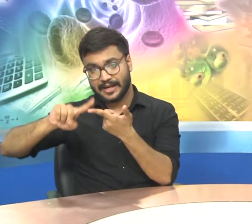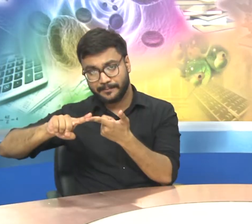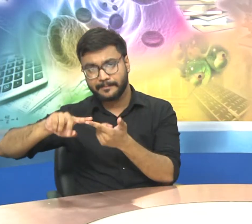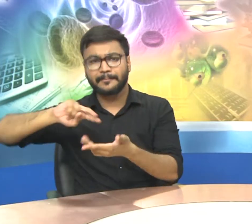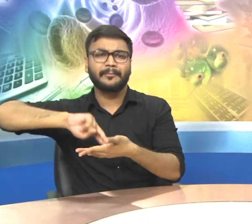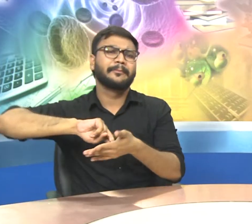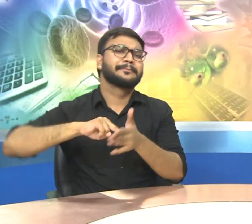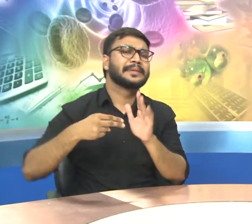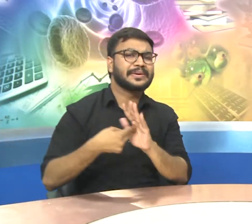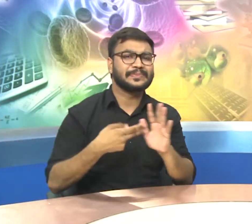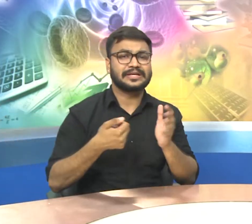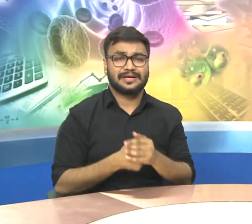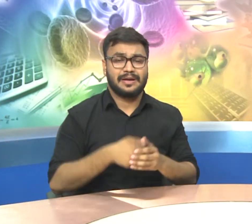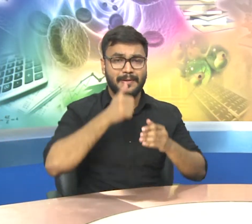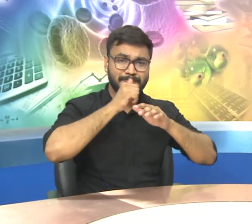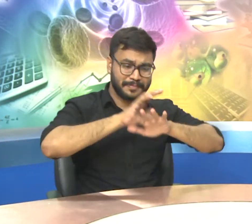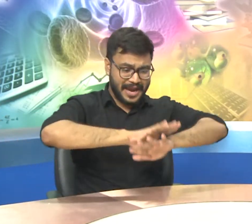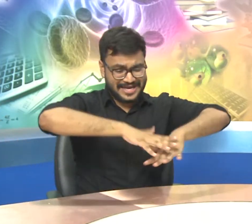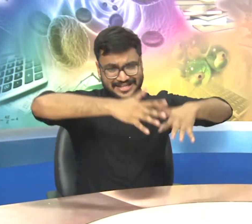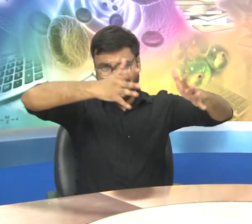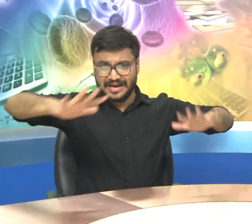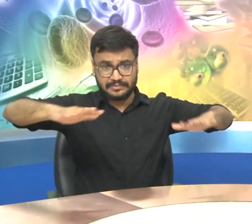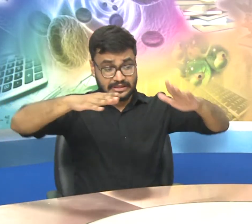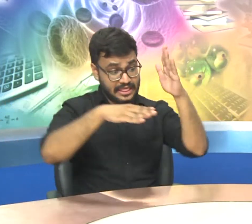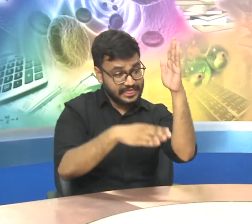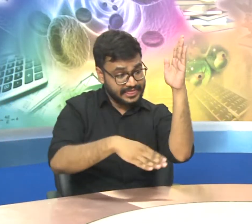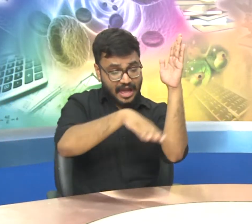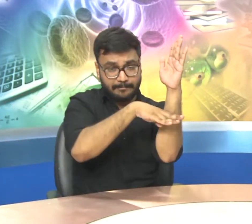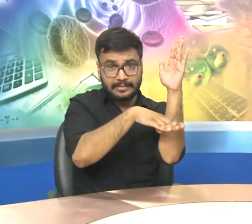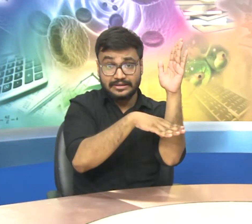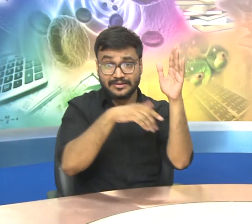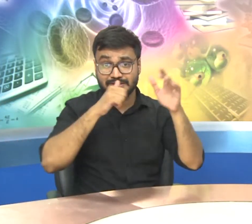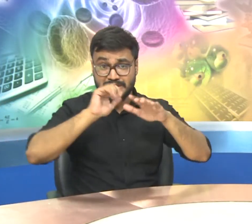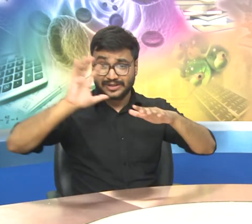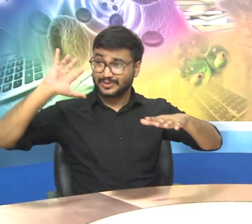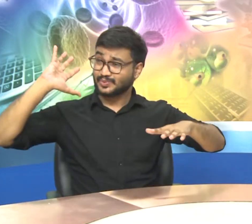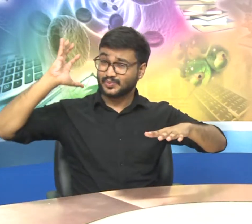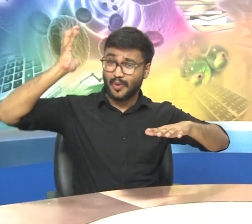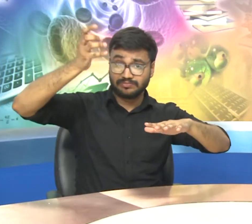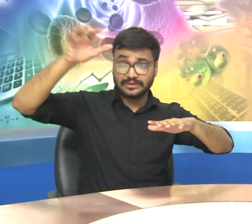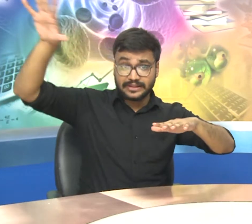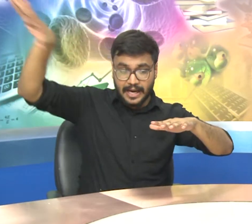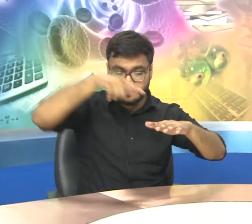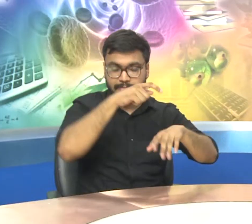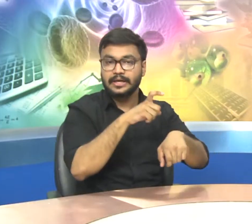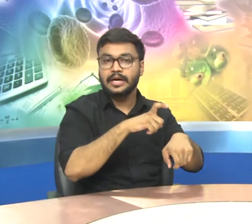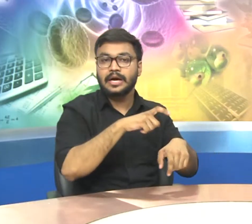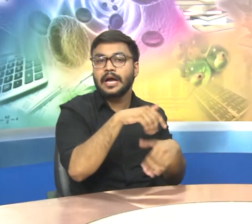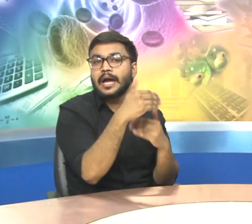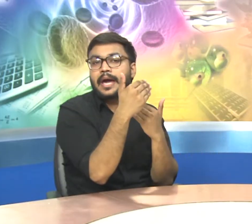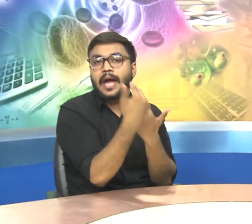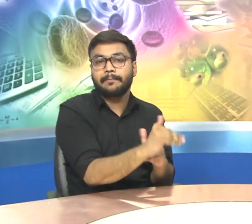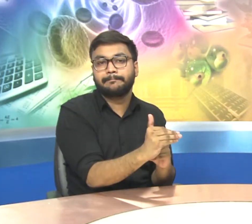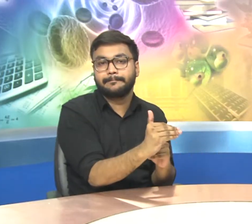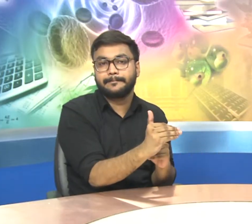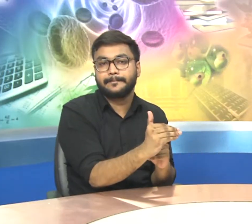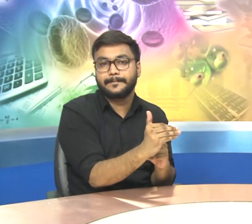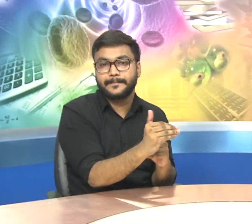mesophotic zone, or we can say dim light zone. It receives a limited amount of sunlight